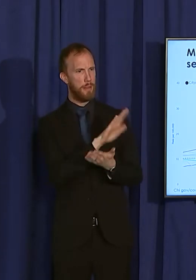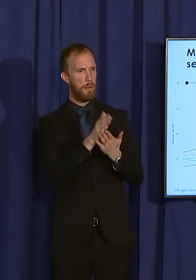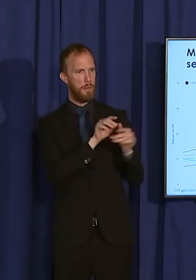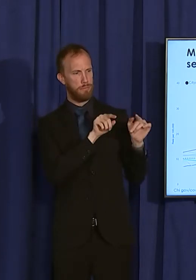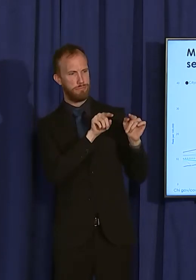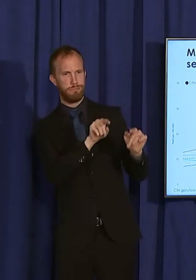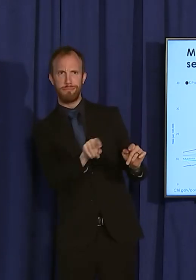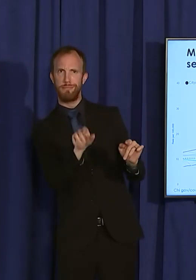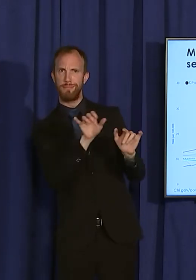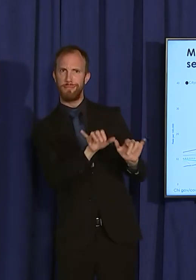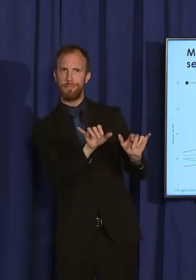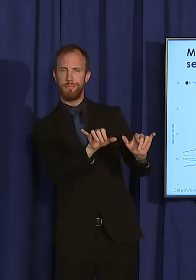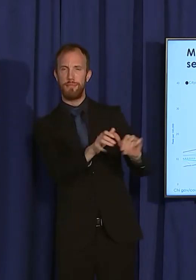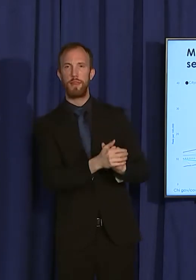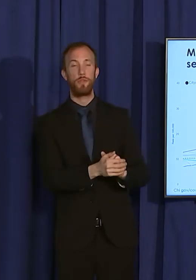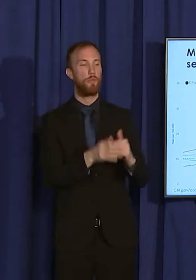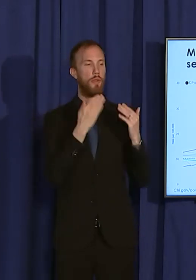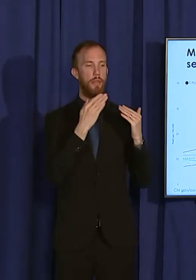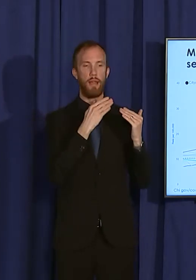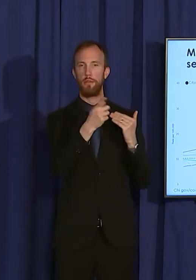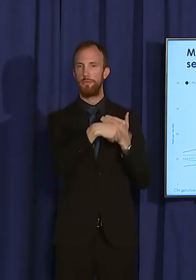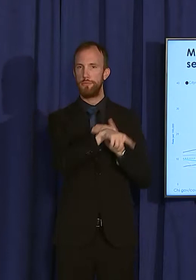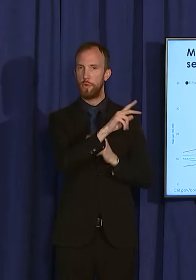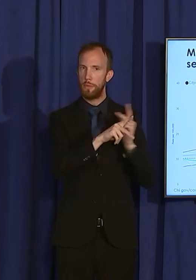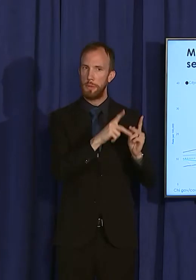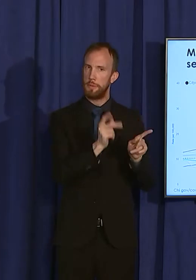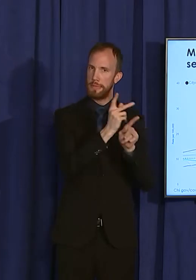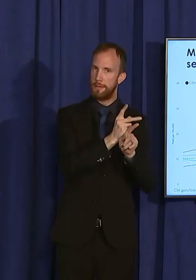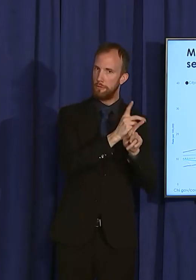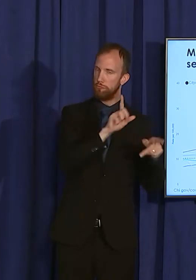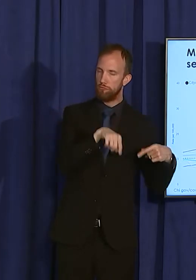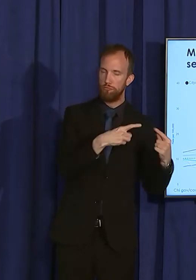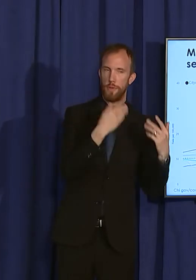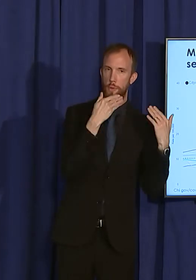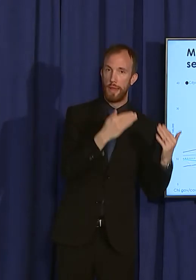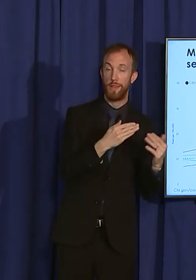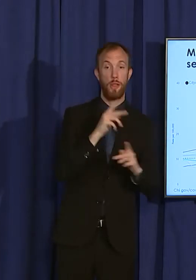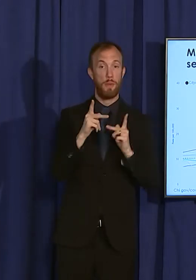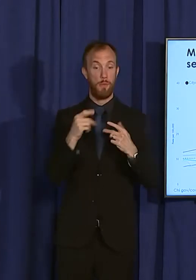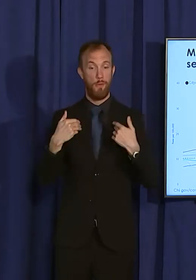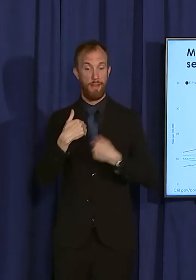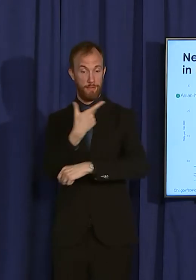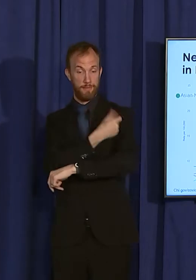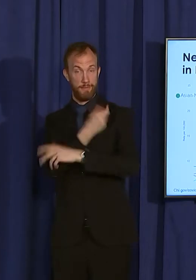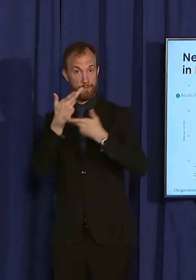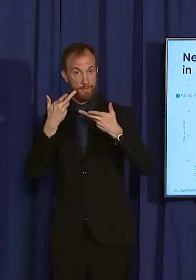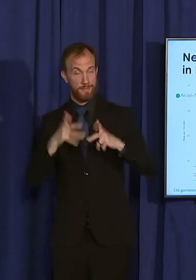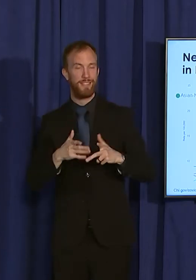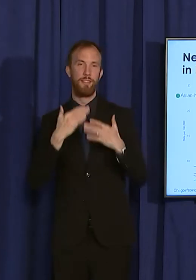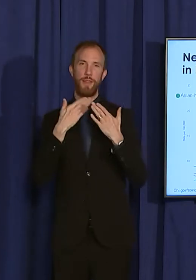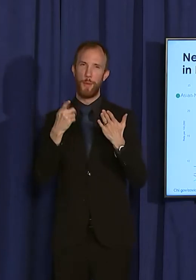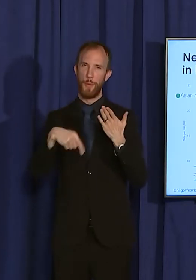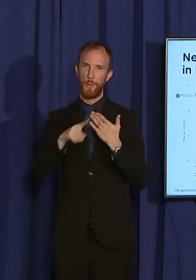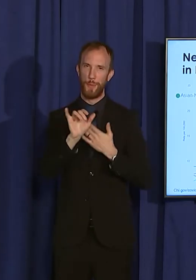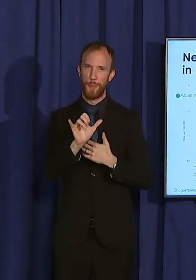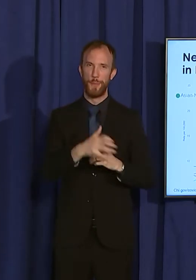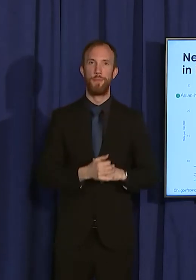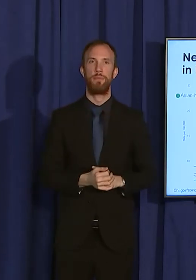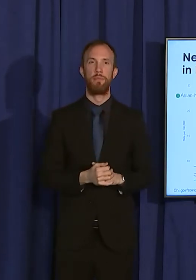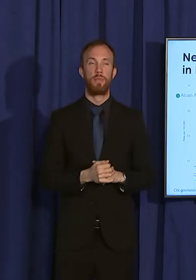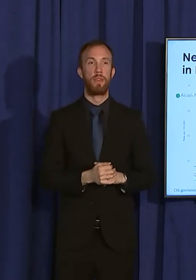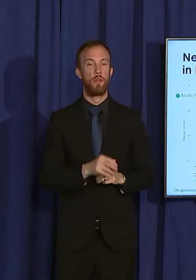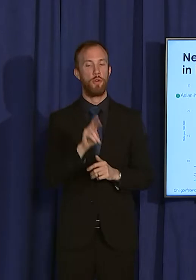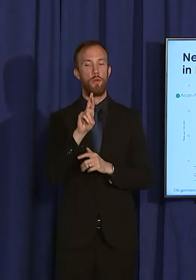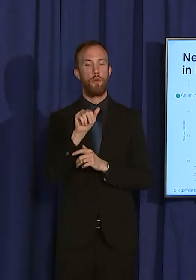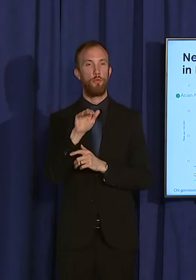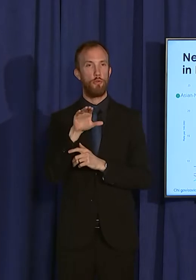been being careful in those groups, and especially to those who have been being vaccinated. If we look by race